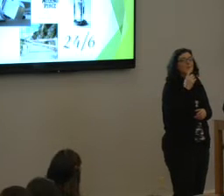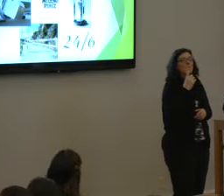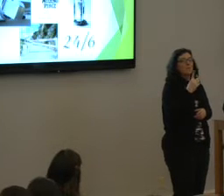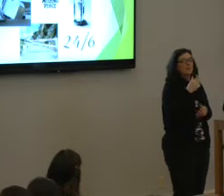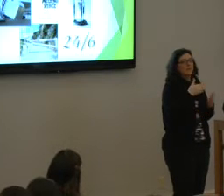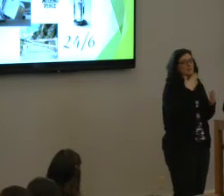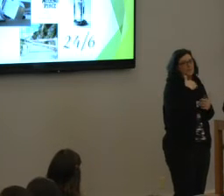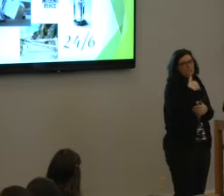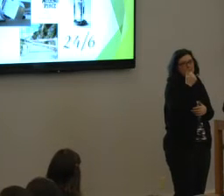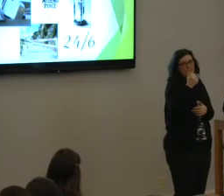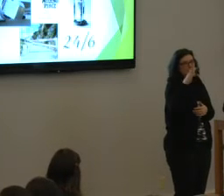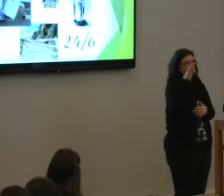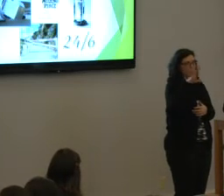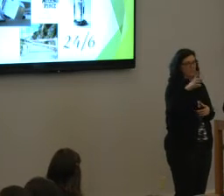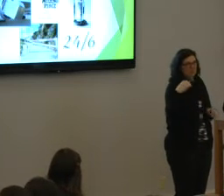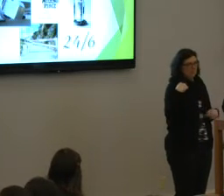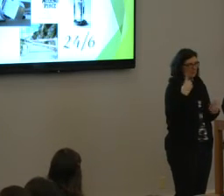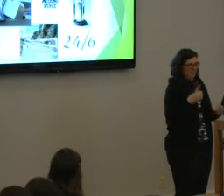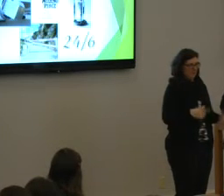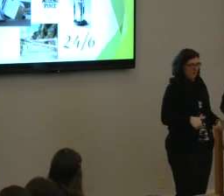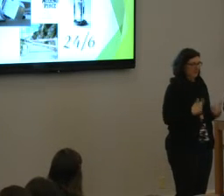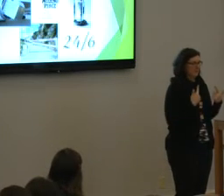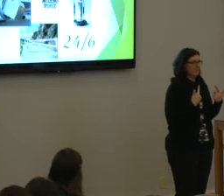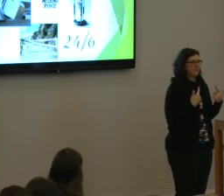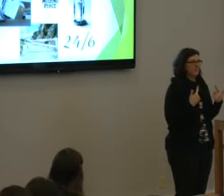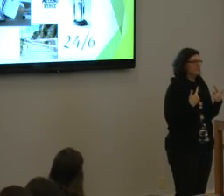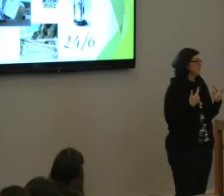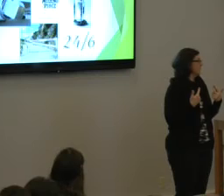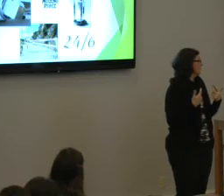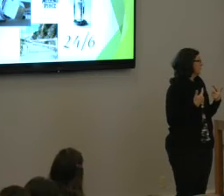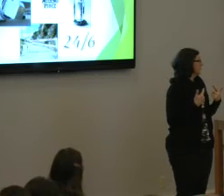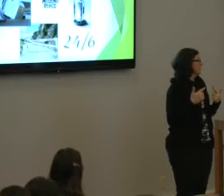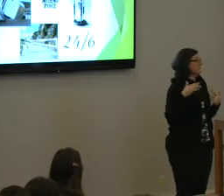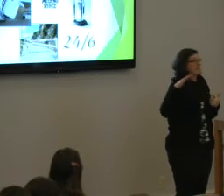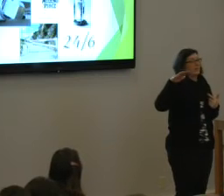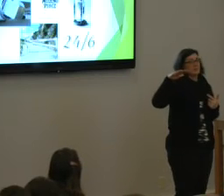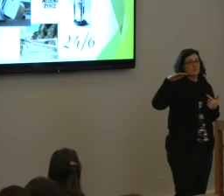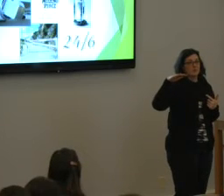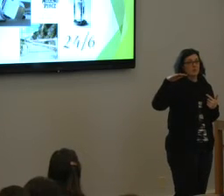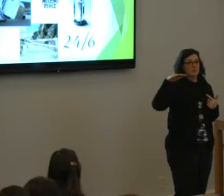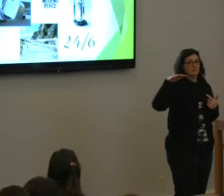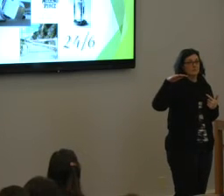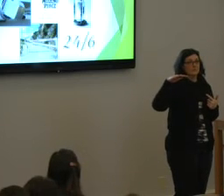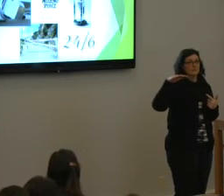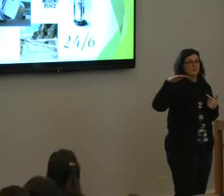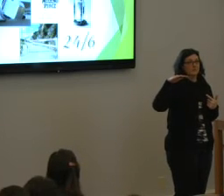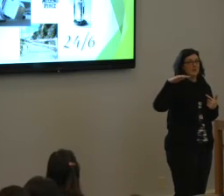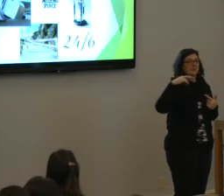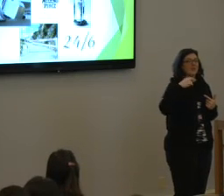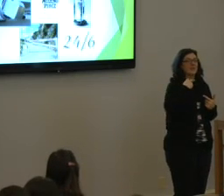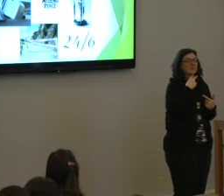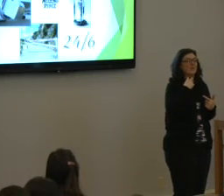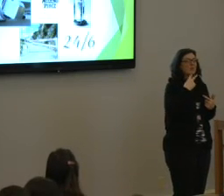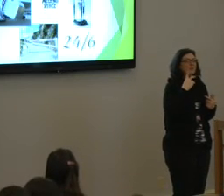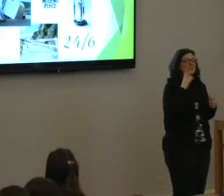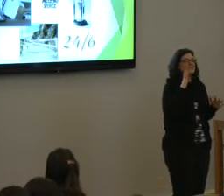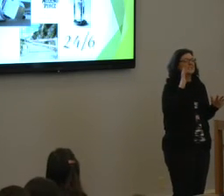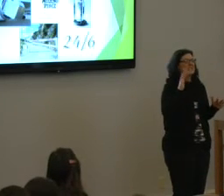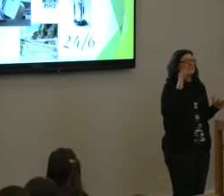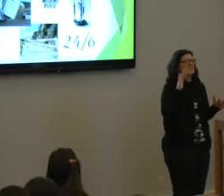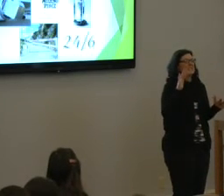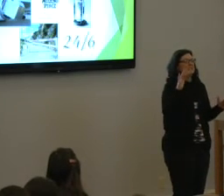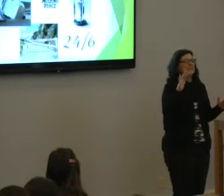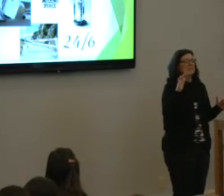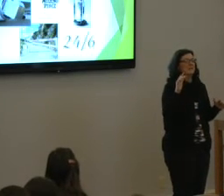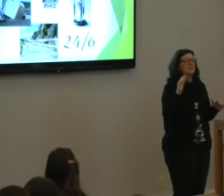preachers and has ever lived, short guy, about this tall, squeaky voice, incredible preacher,